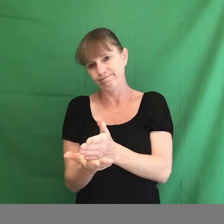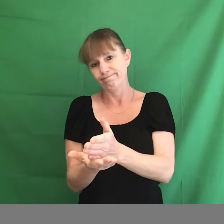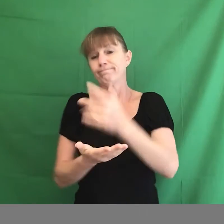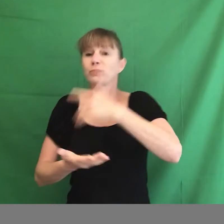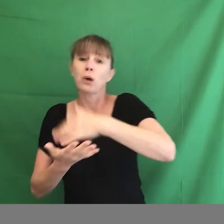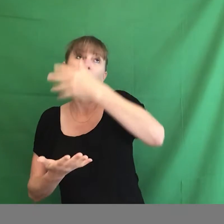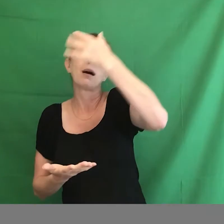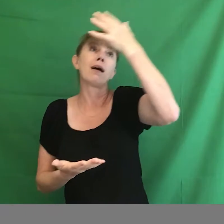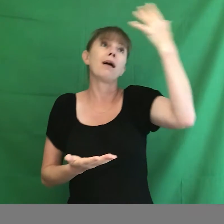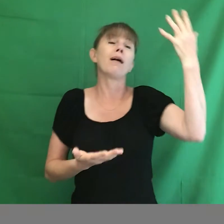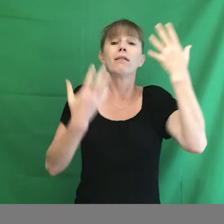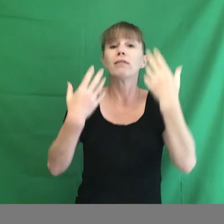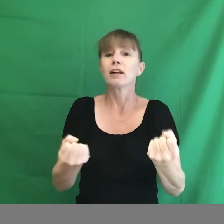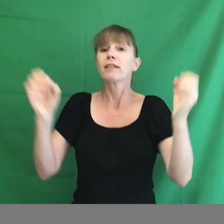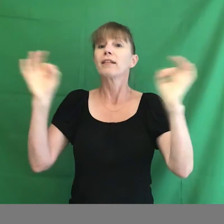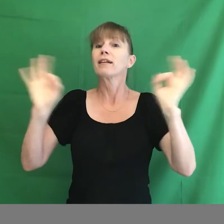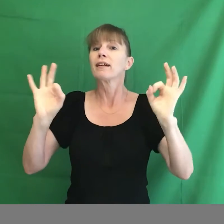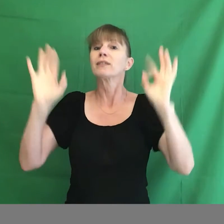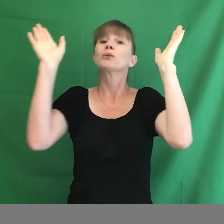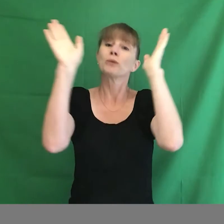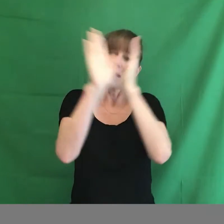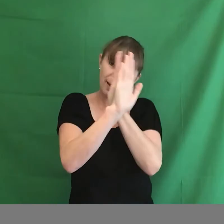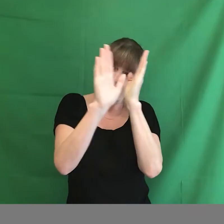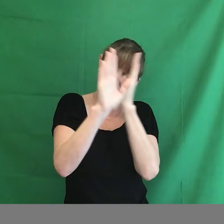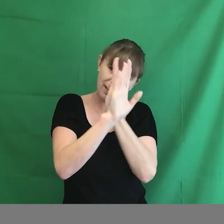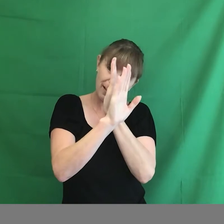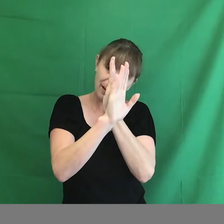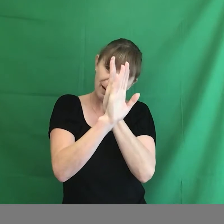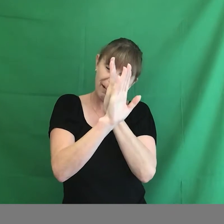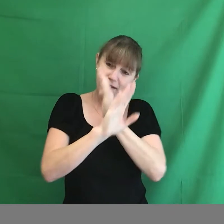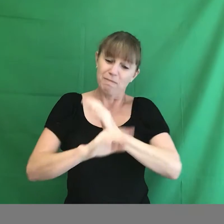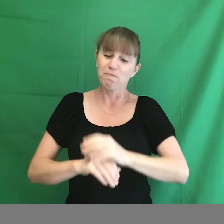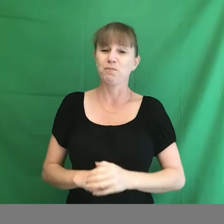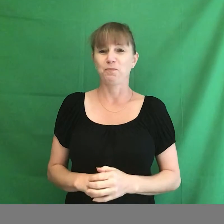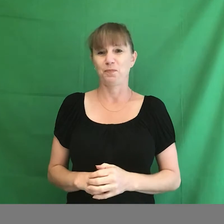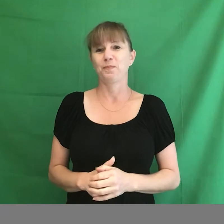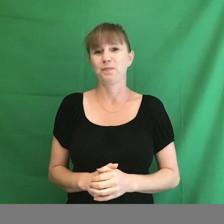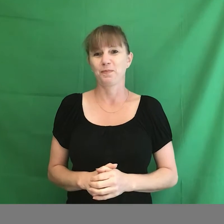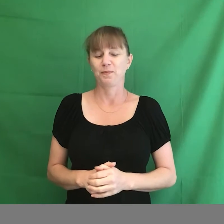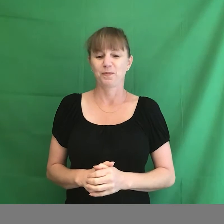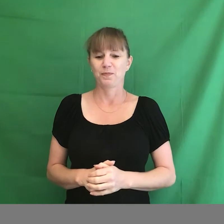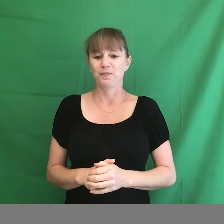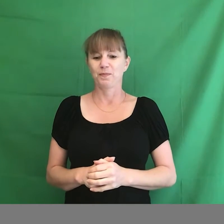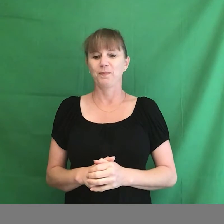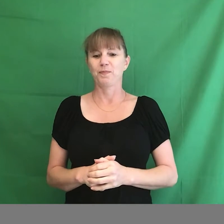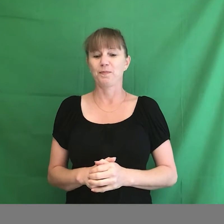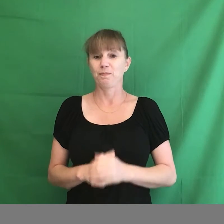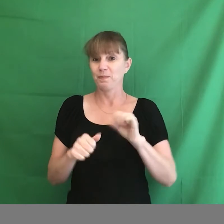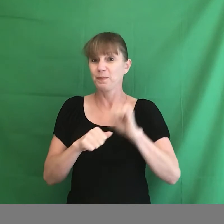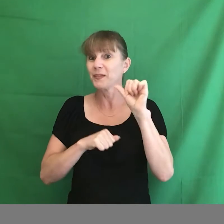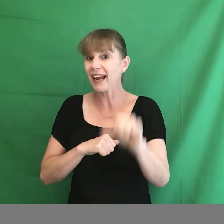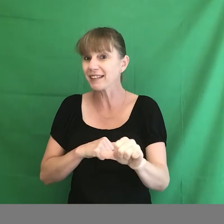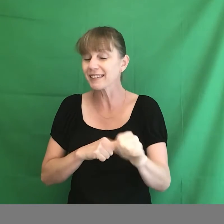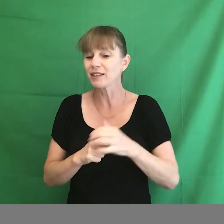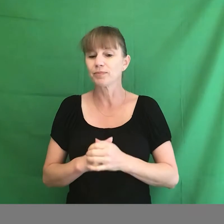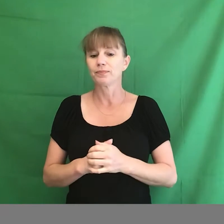illusions, and rainbows have nothing to hide. Then